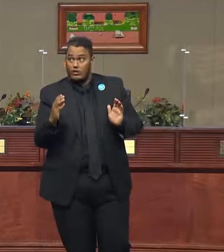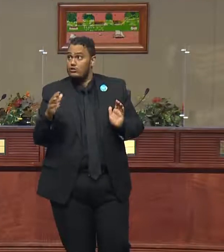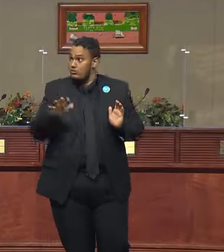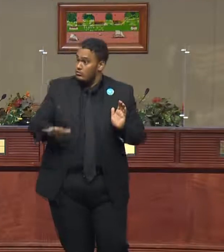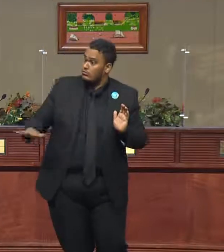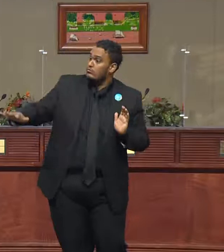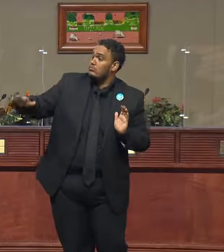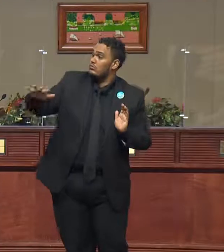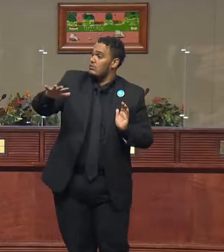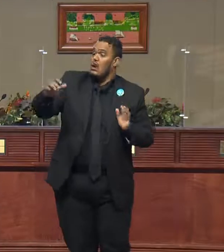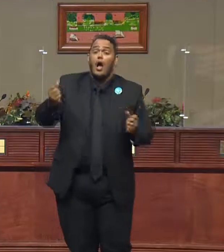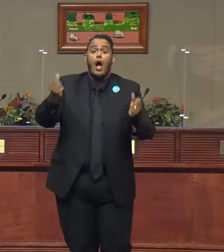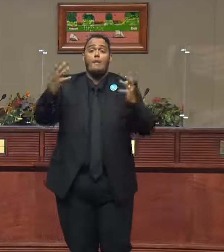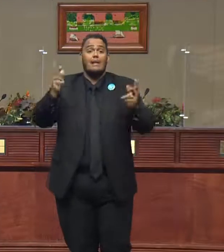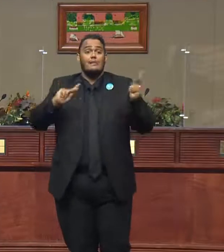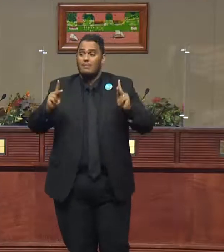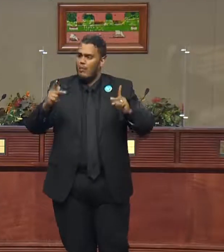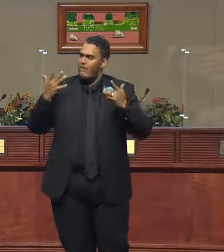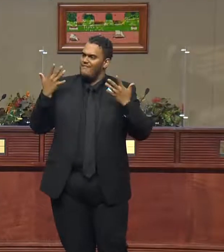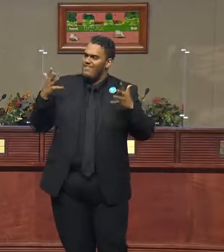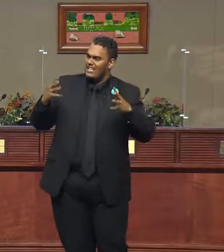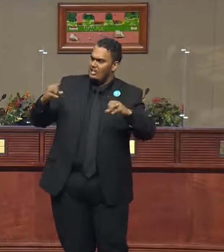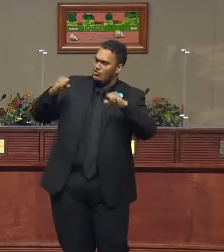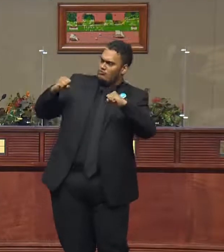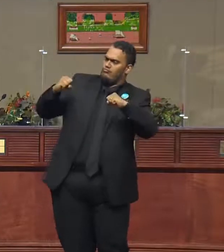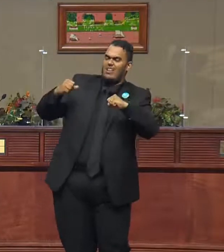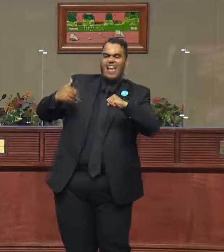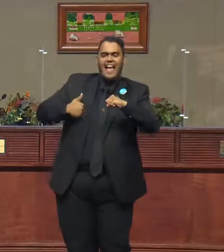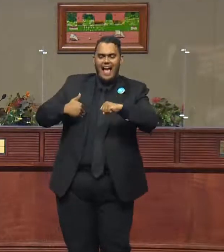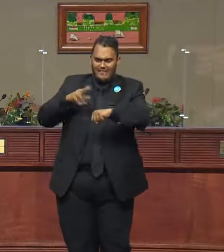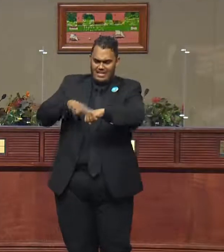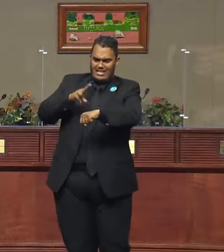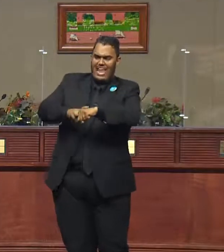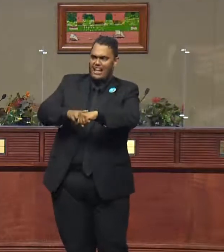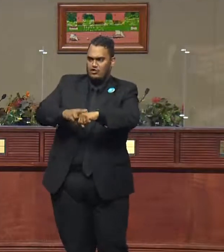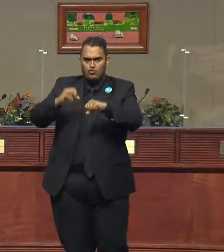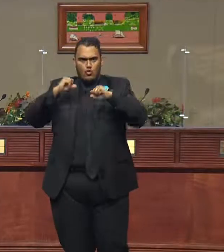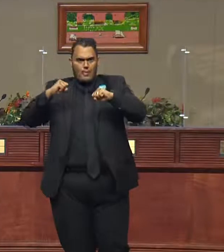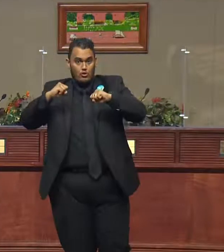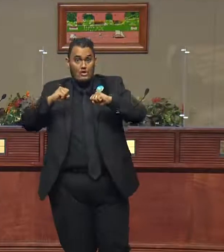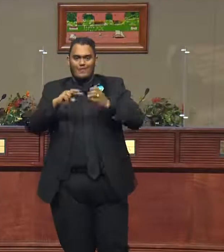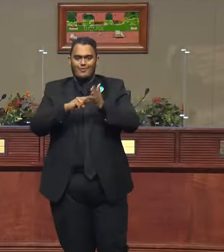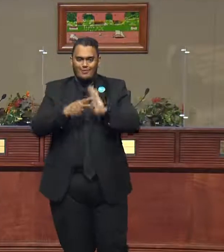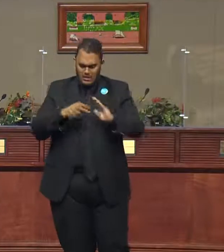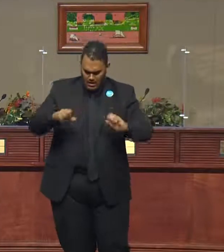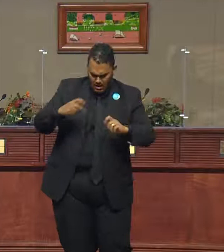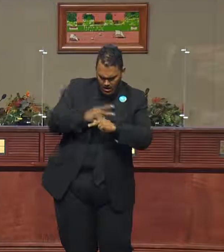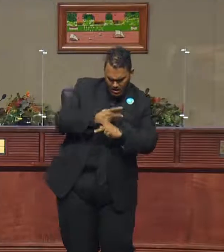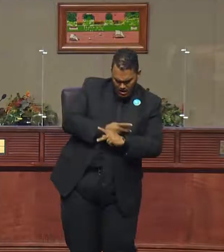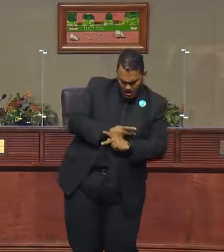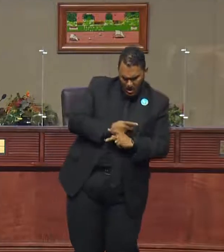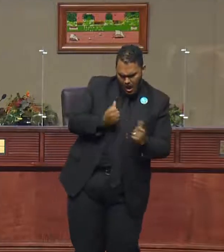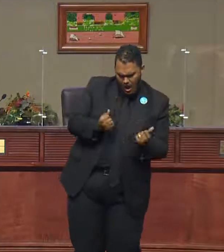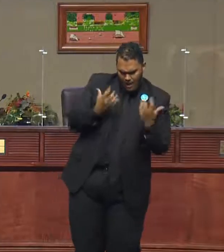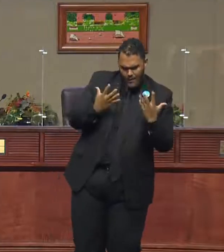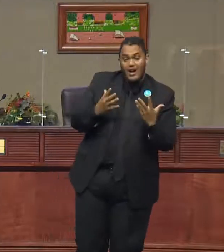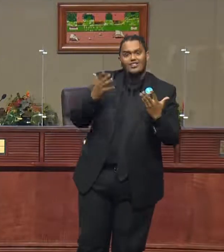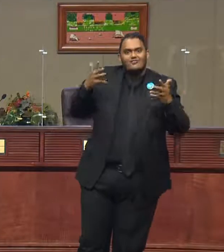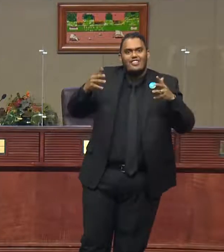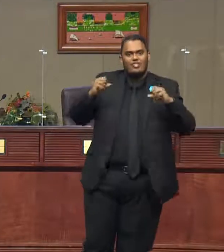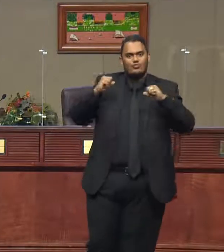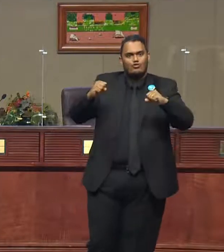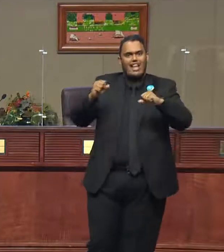can make a better calculation on how protected we are. And with that comes also the ability to have